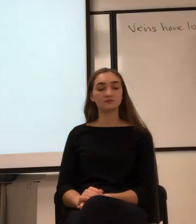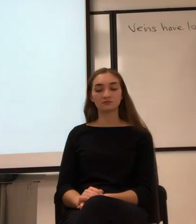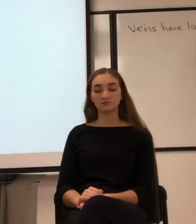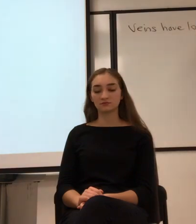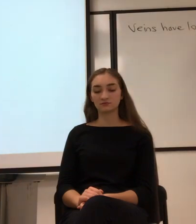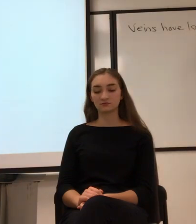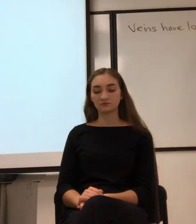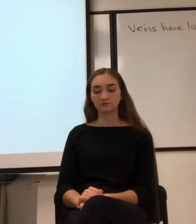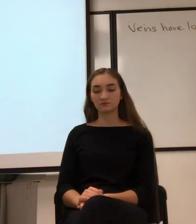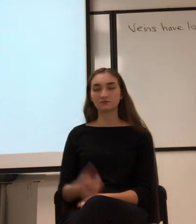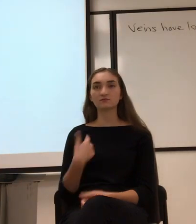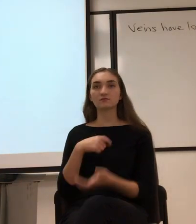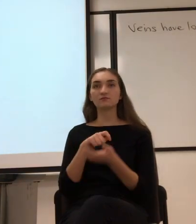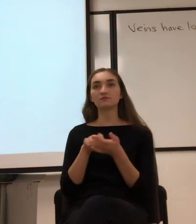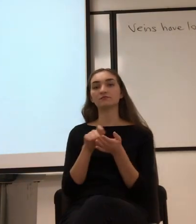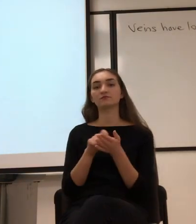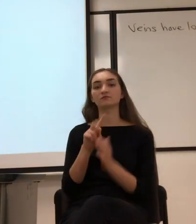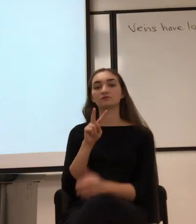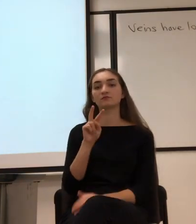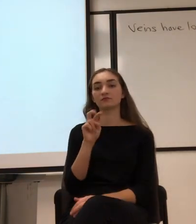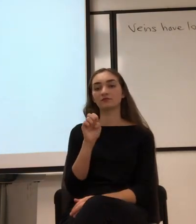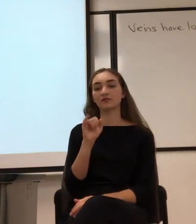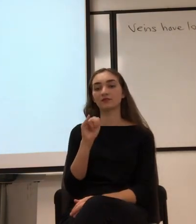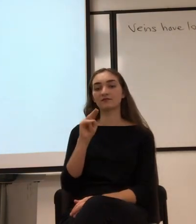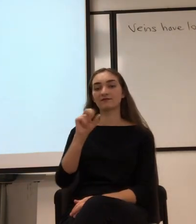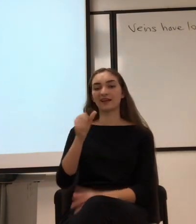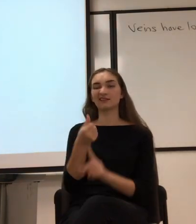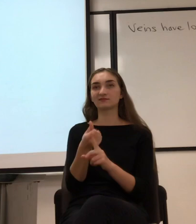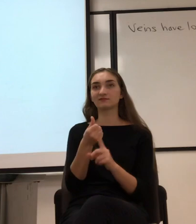So what I'm writing is veins have low pressures.